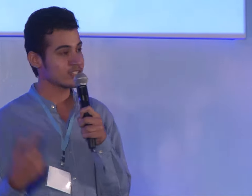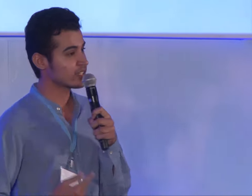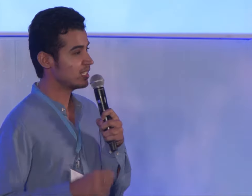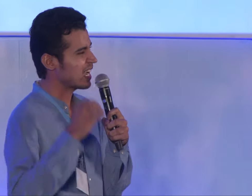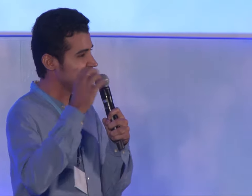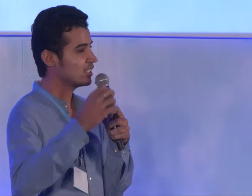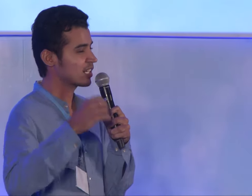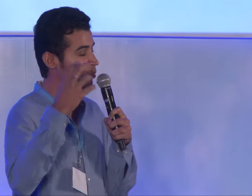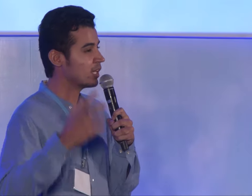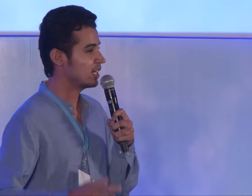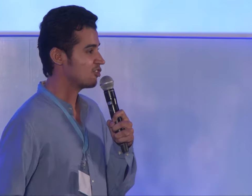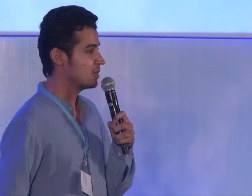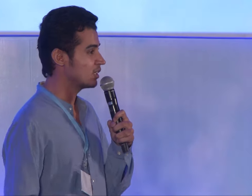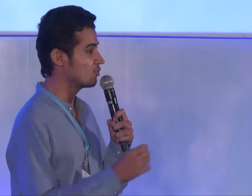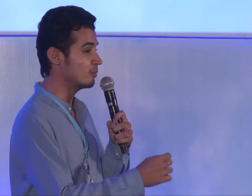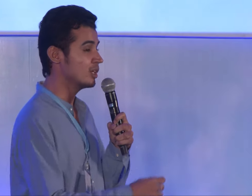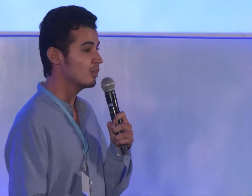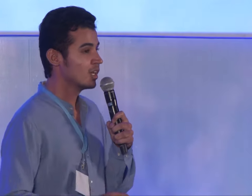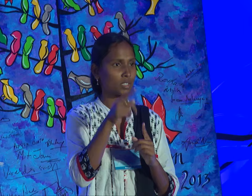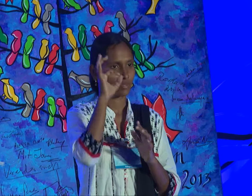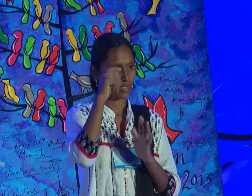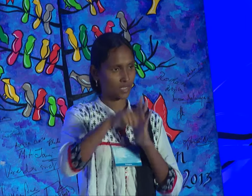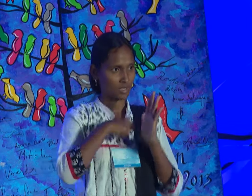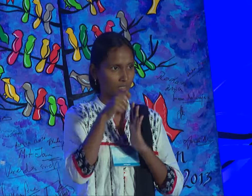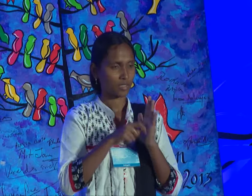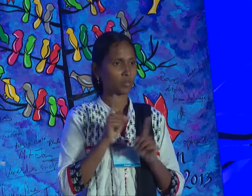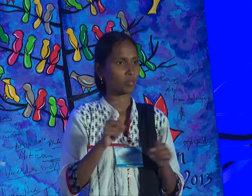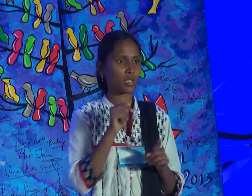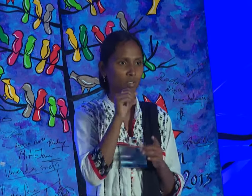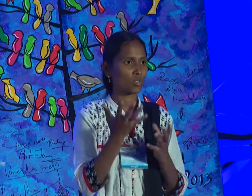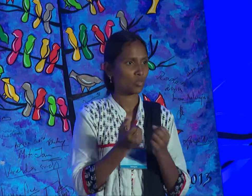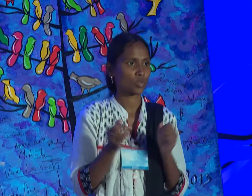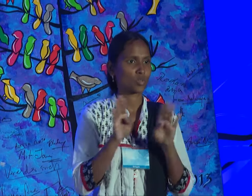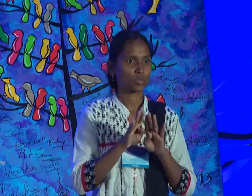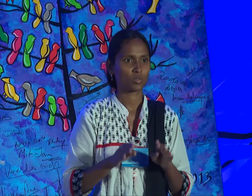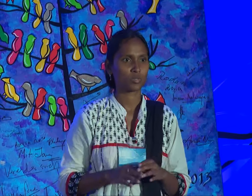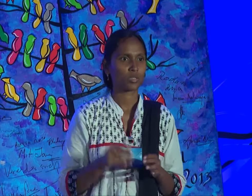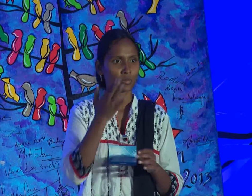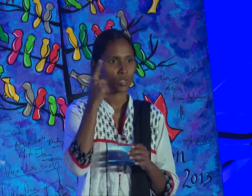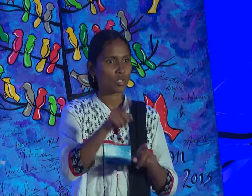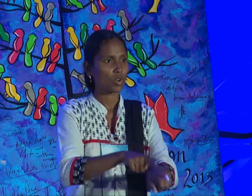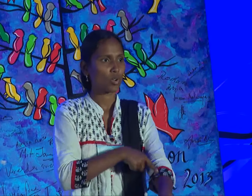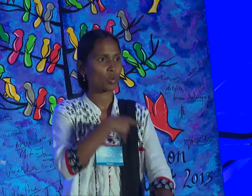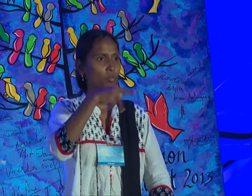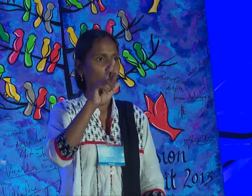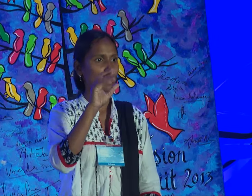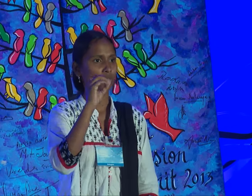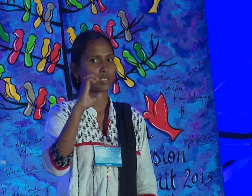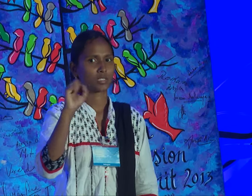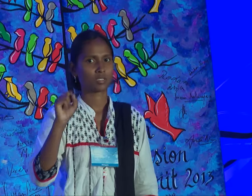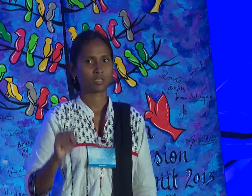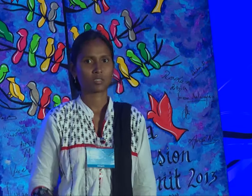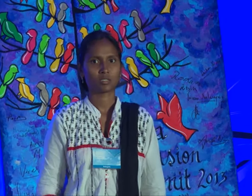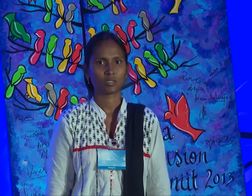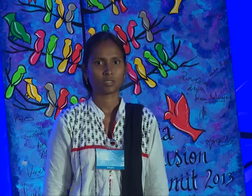we had discussed the idea, the remote idea of making a film on him, but we did not want to disclose it because a film is a long process. We didn't want to say it to him and then